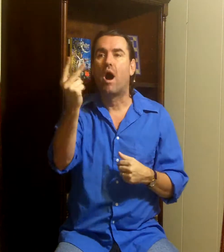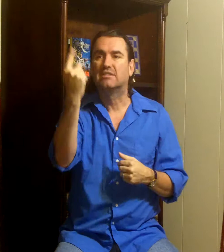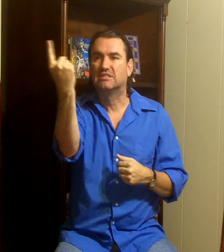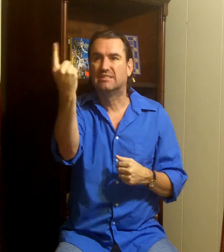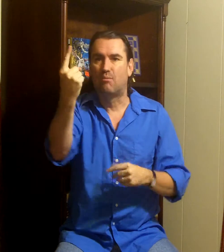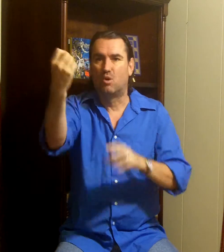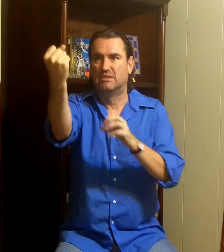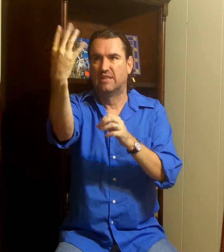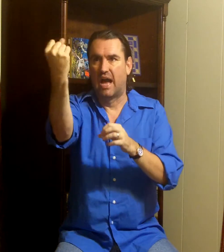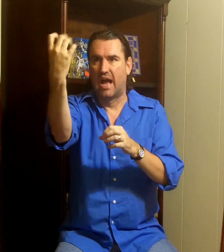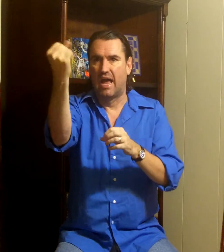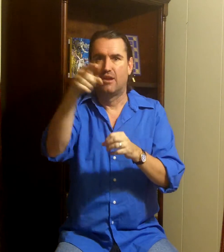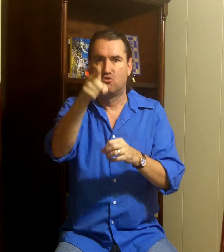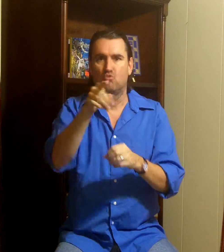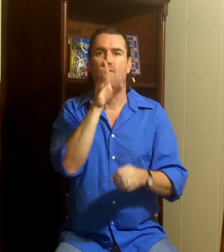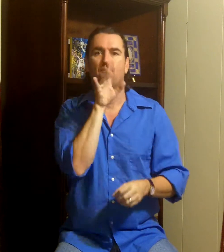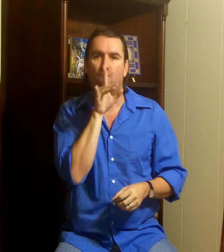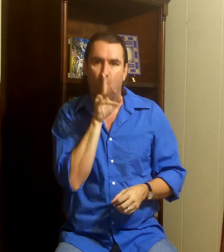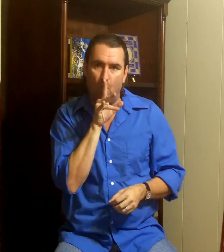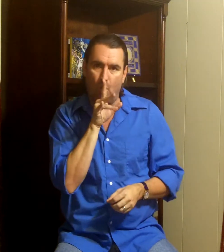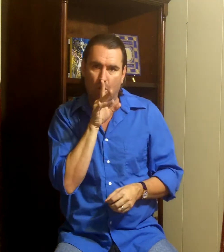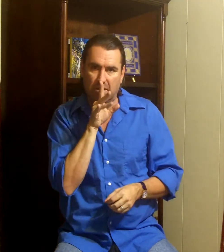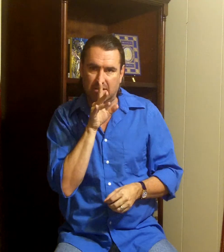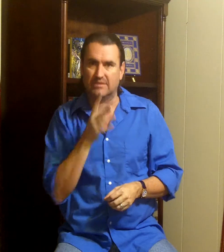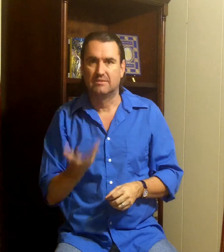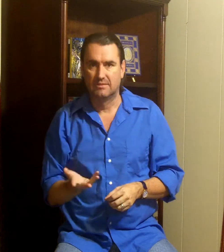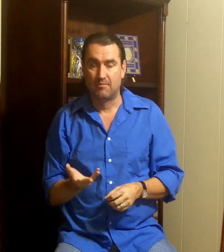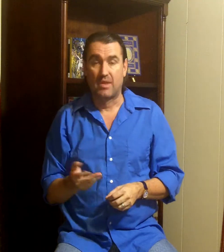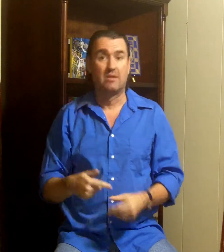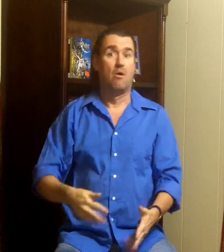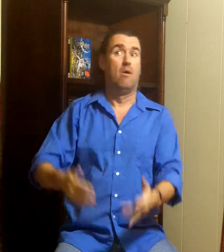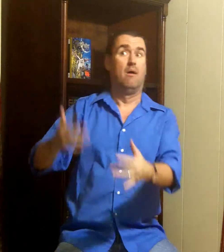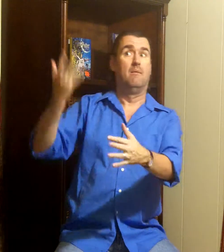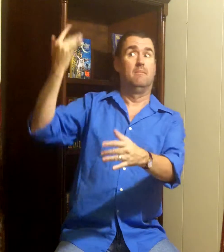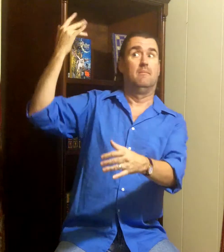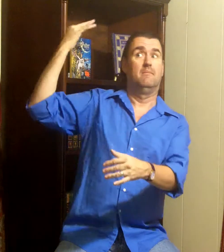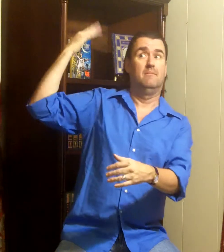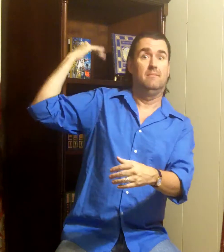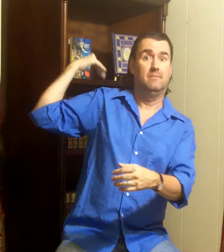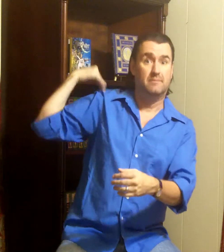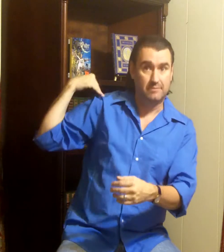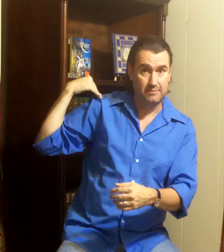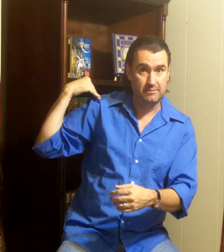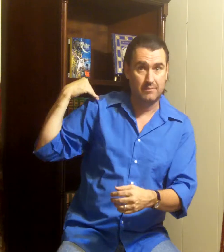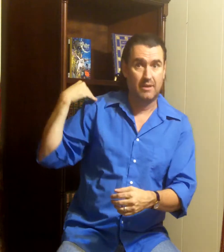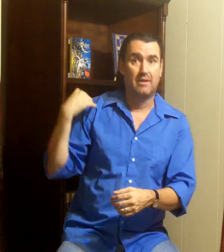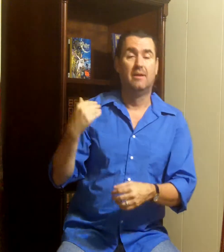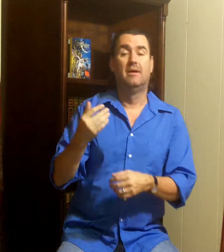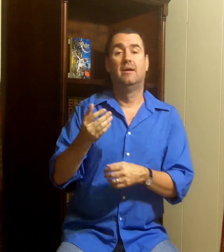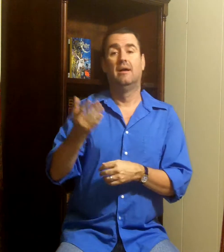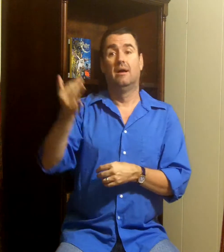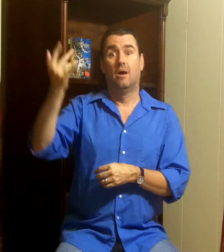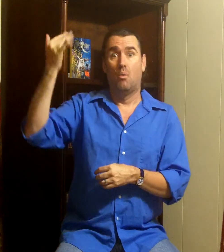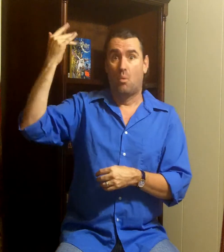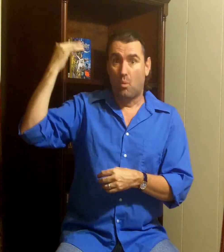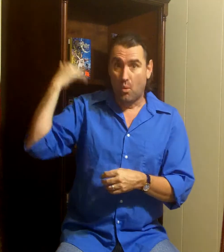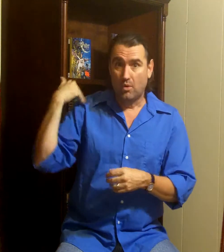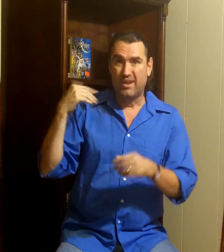Now, in the old days meaning just a few years ago, they used to sort of separate